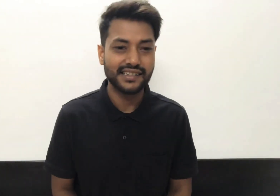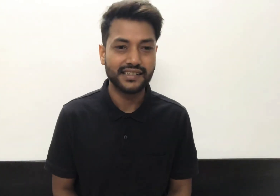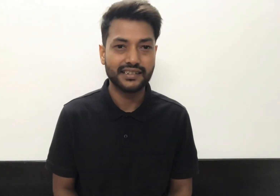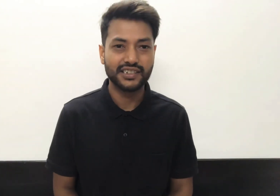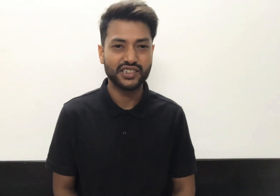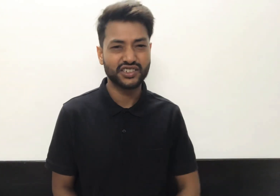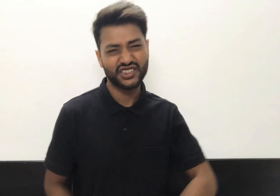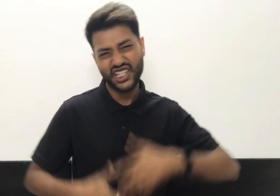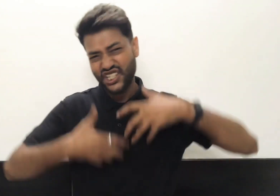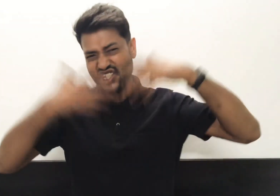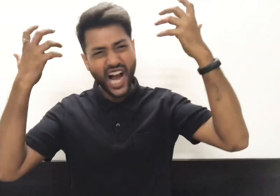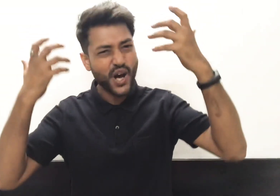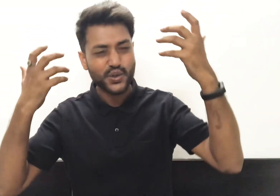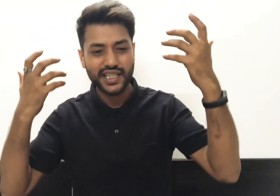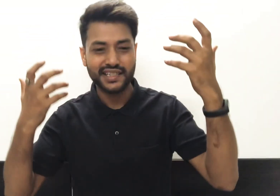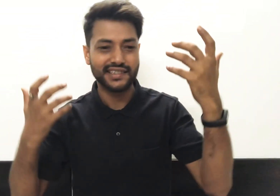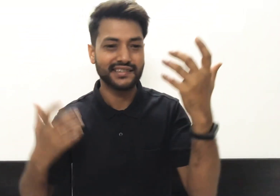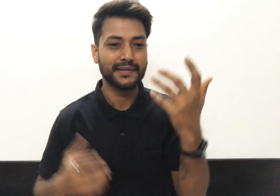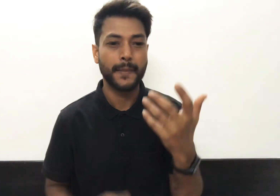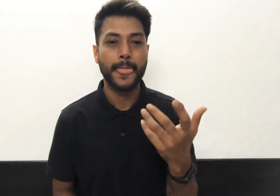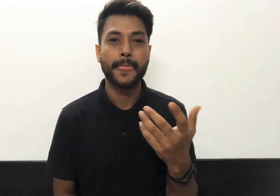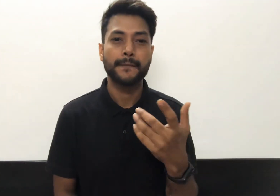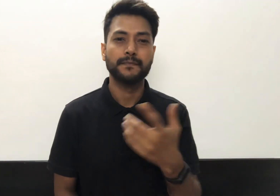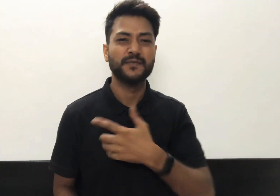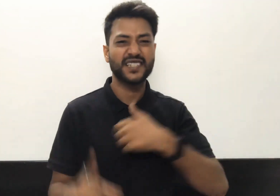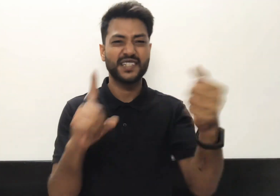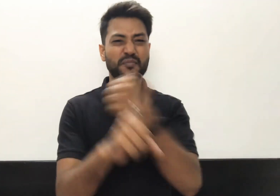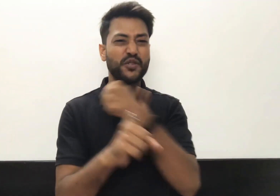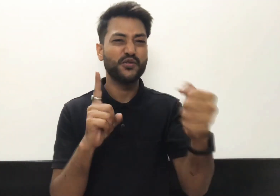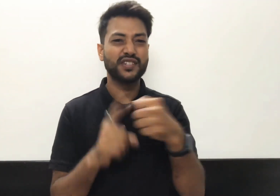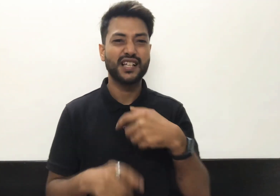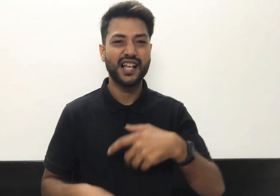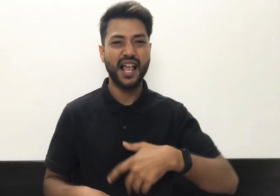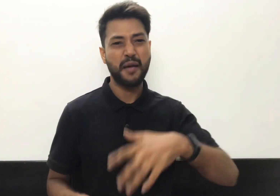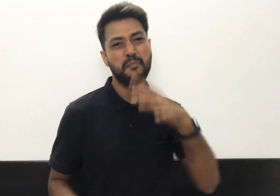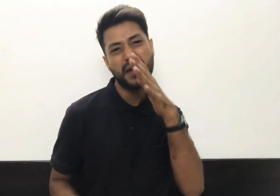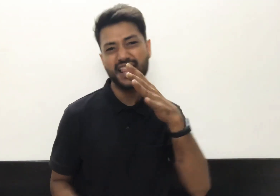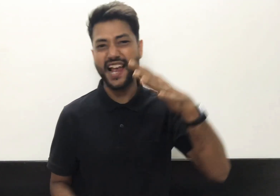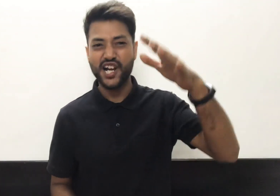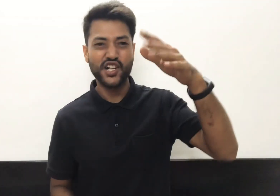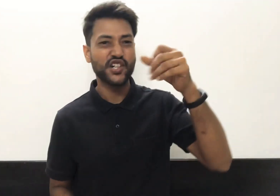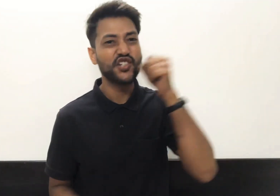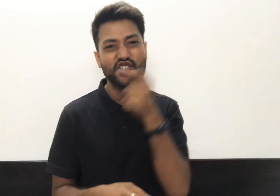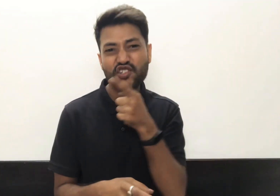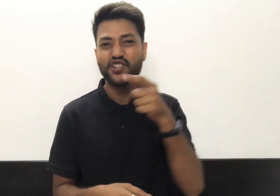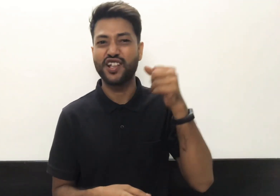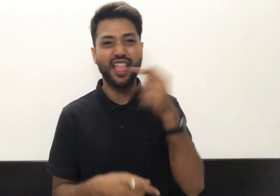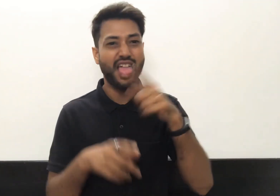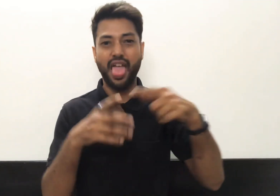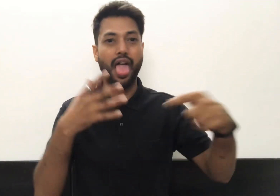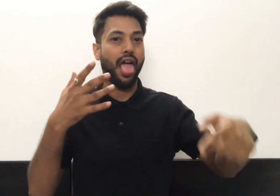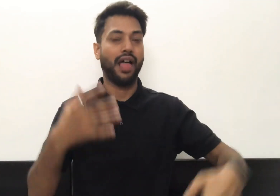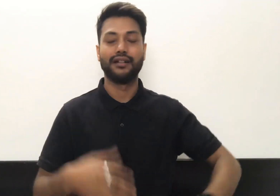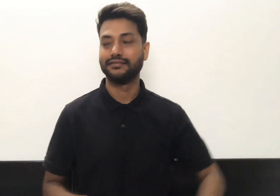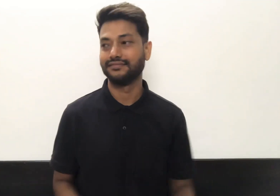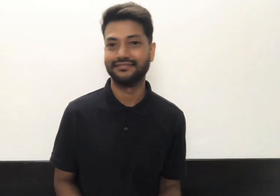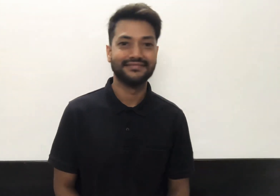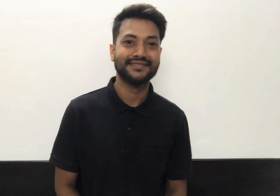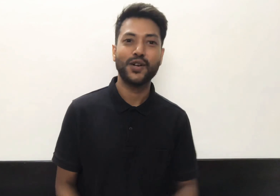shouting and, abusing mothers, sisters, everybody of whoever dropped this water on him.